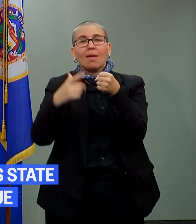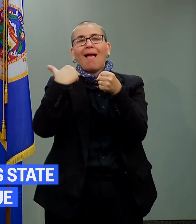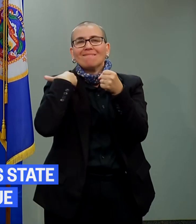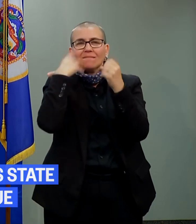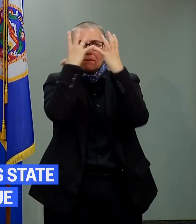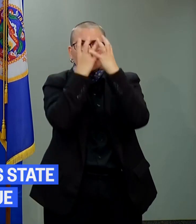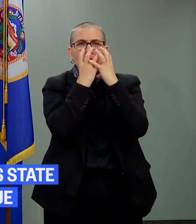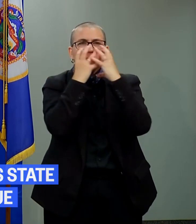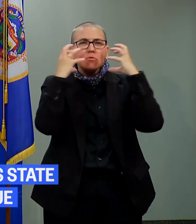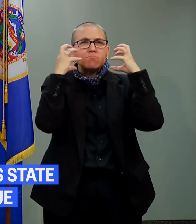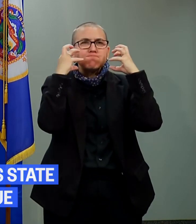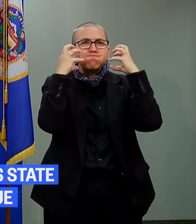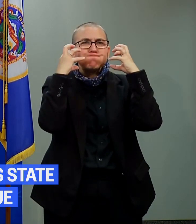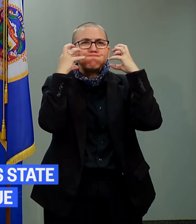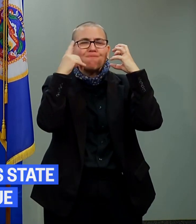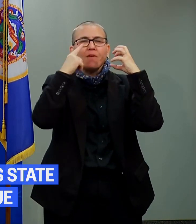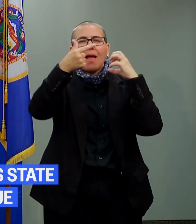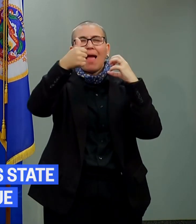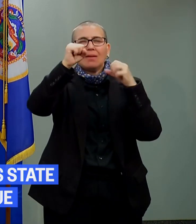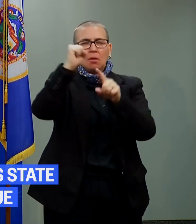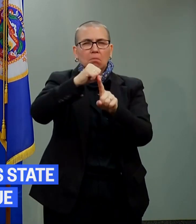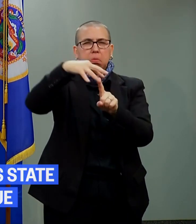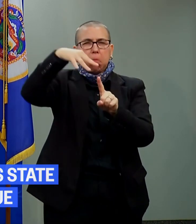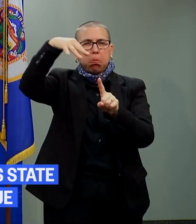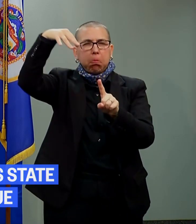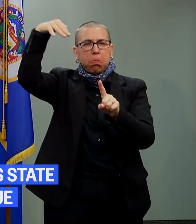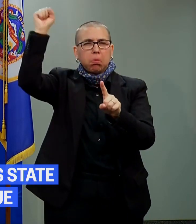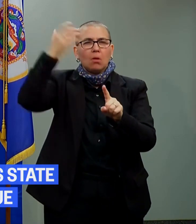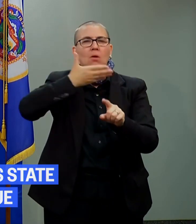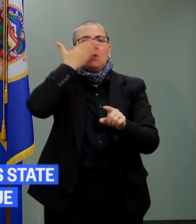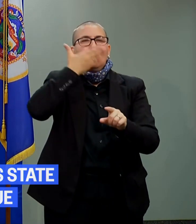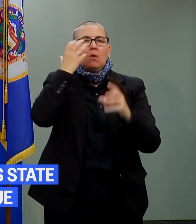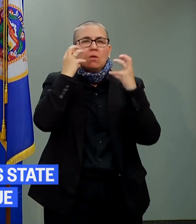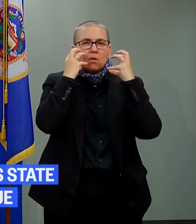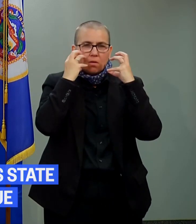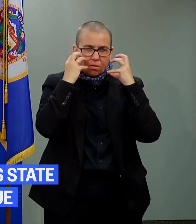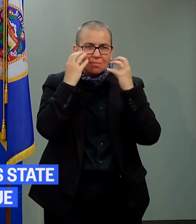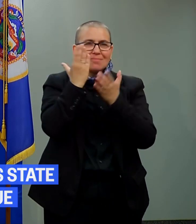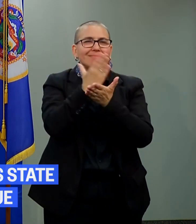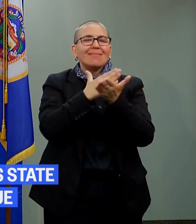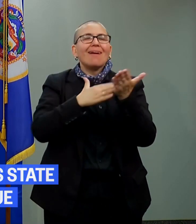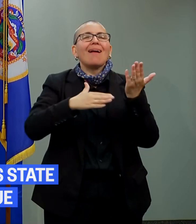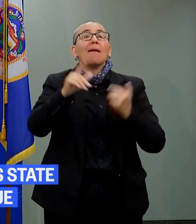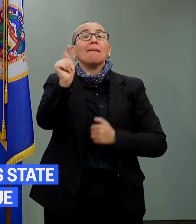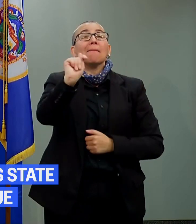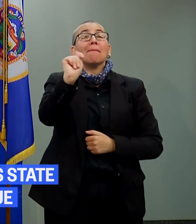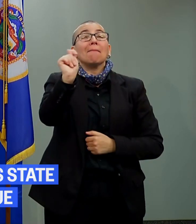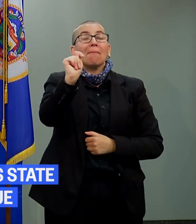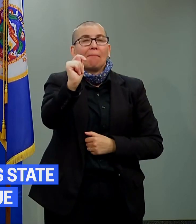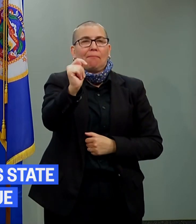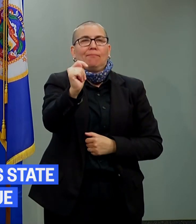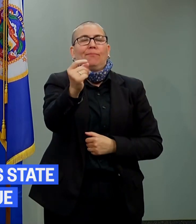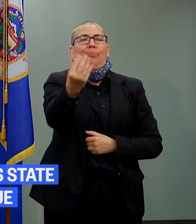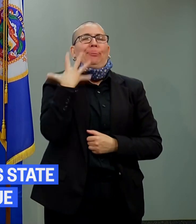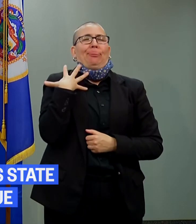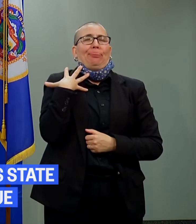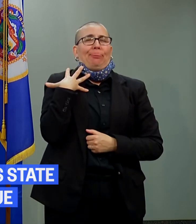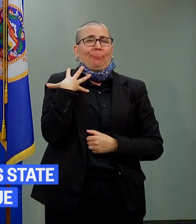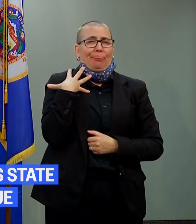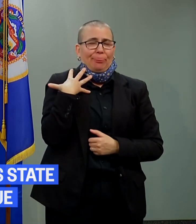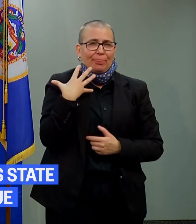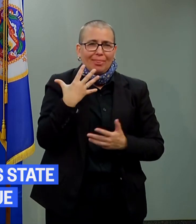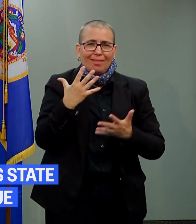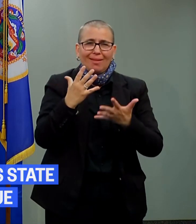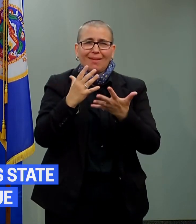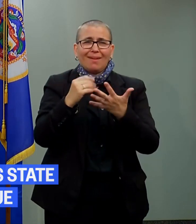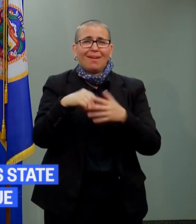being thrown at us, both liquid, whether it's urine or gasoline or other items. There's chemical, there's commercial grade fireworks coming at us.